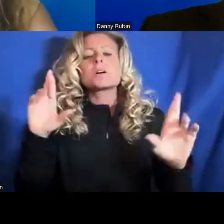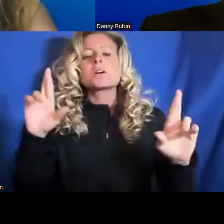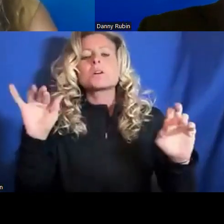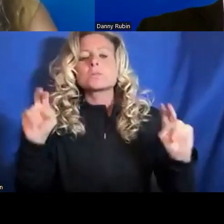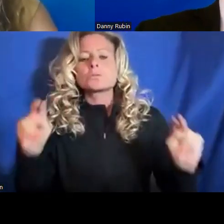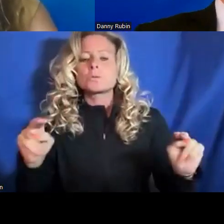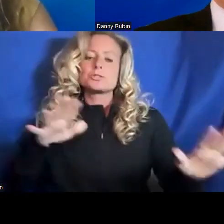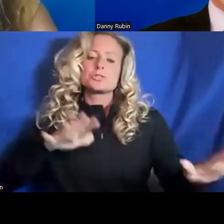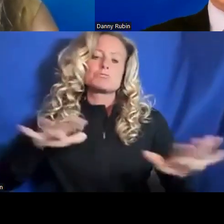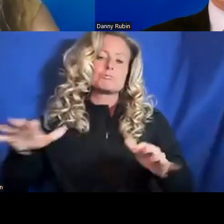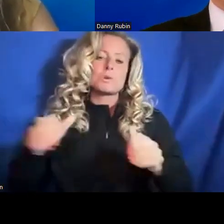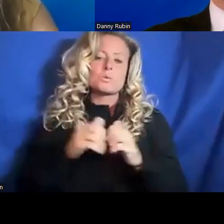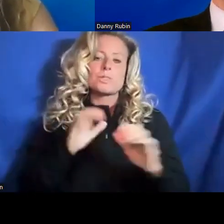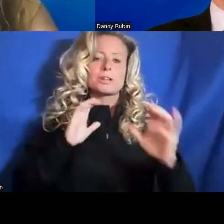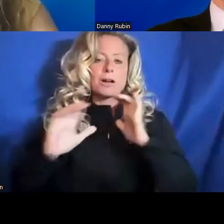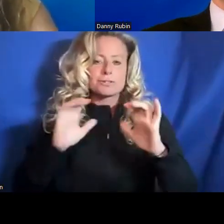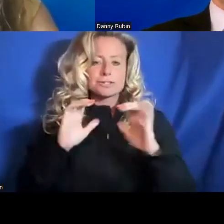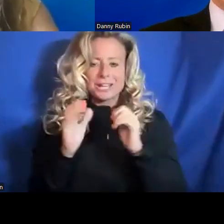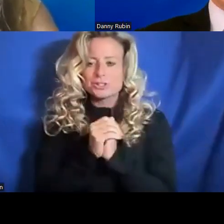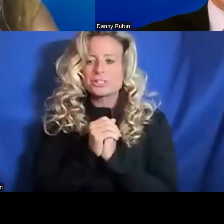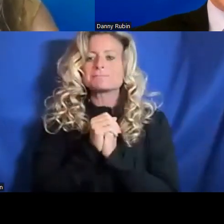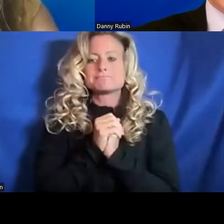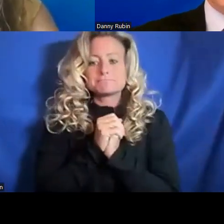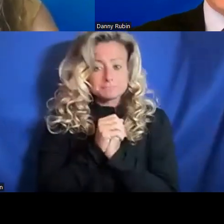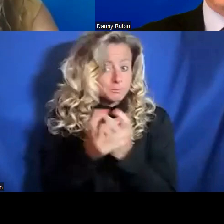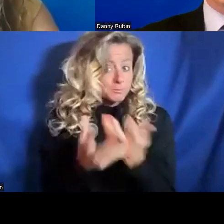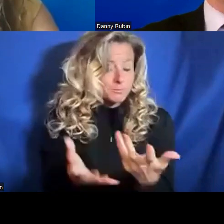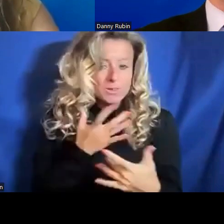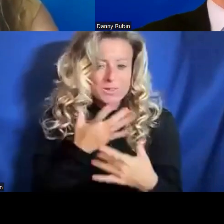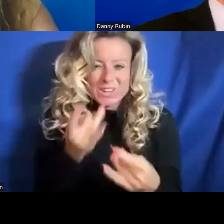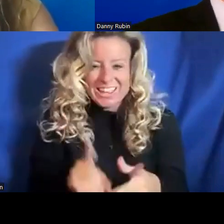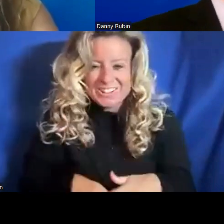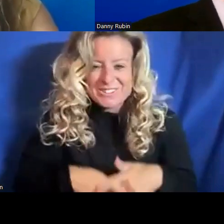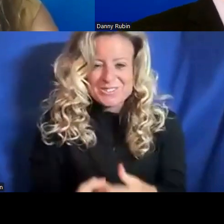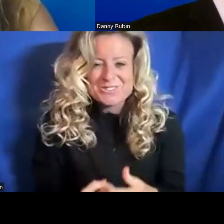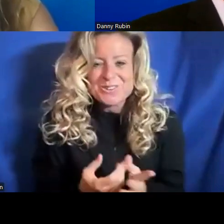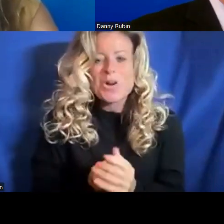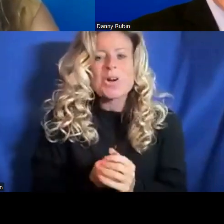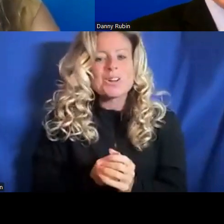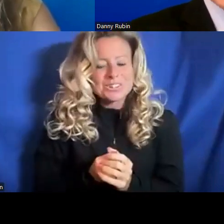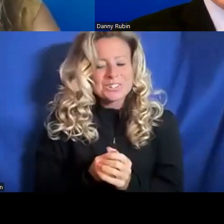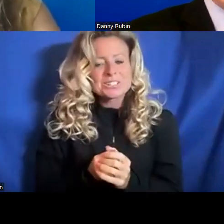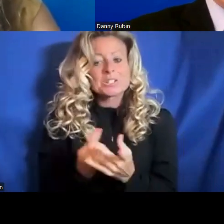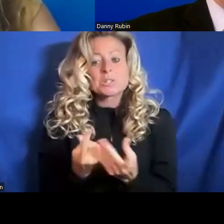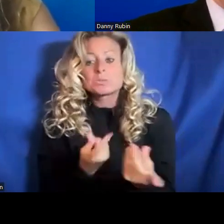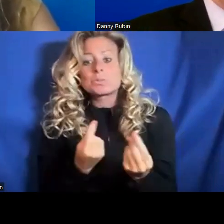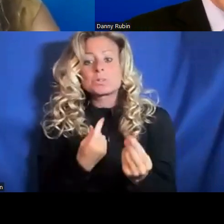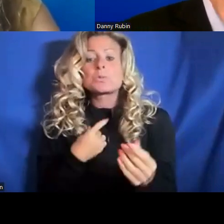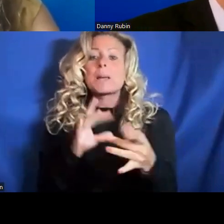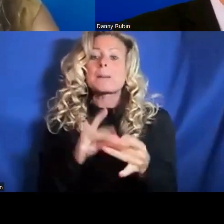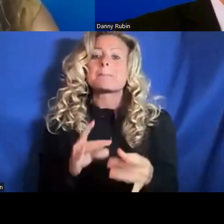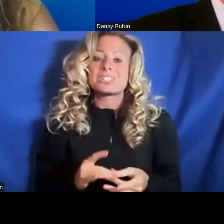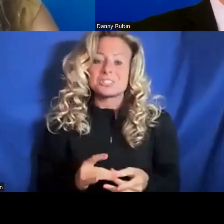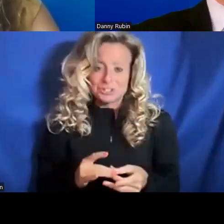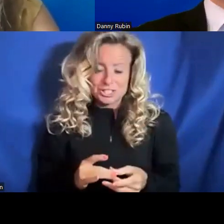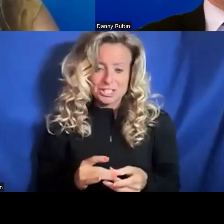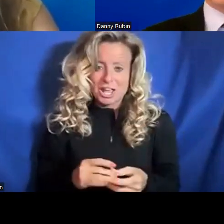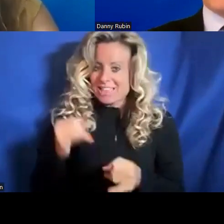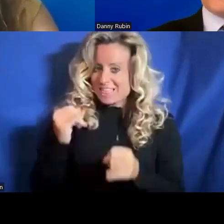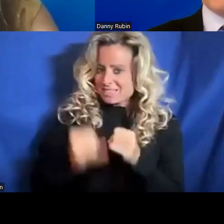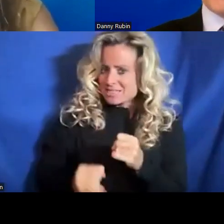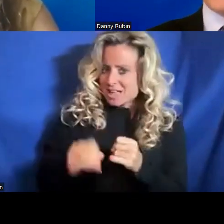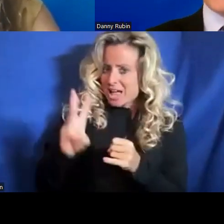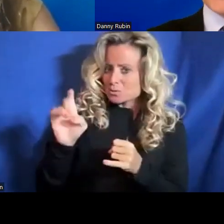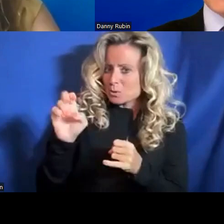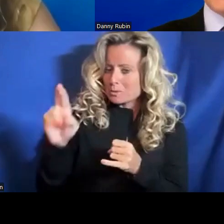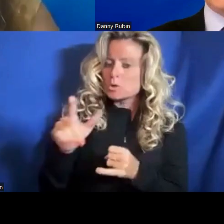for the conversation. And what I'd like to start with is something that we mentioned on our last webinar. Who was with